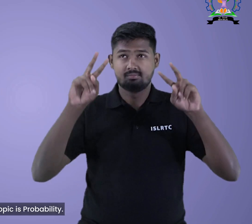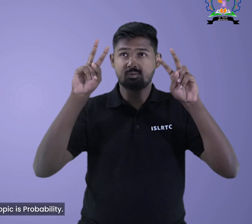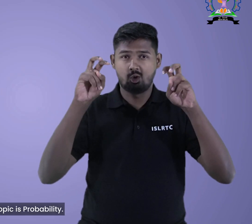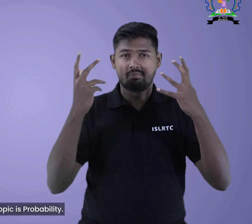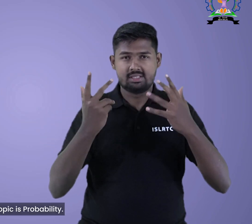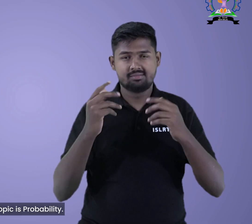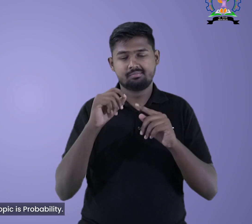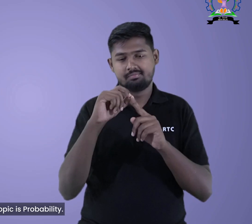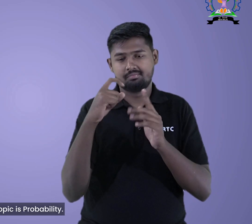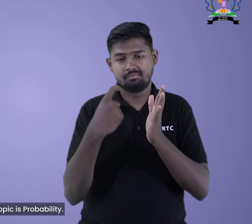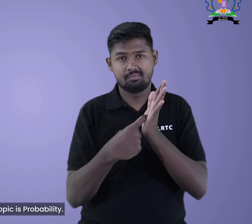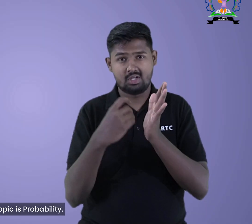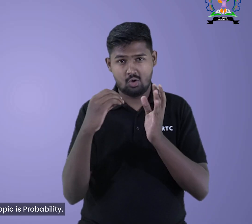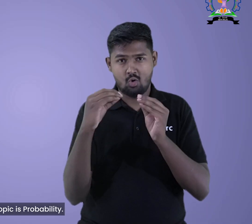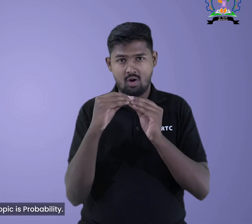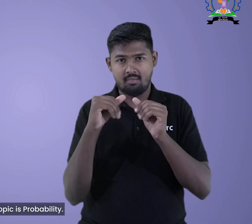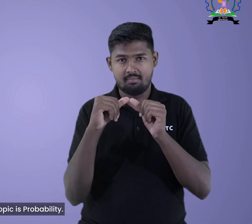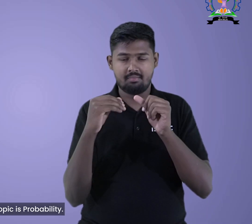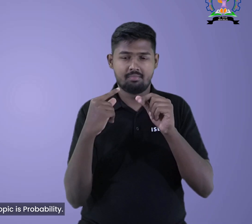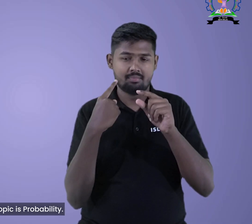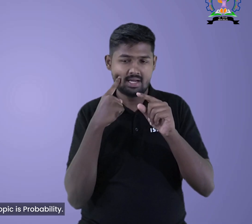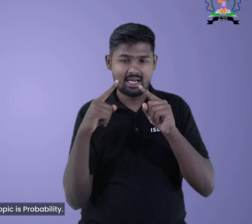topic is probability.